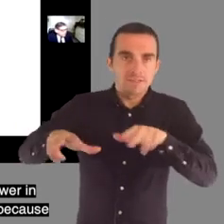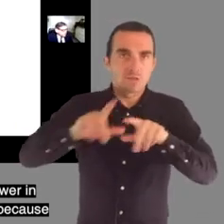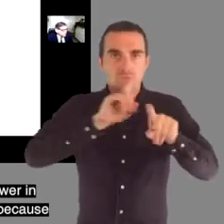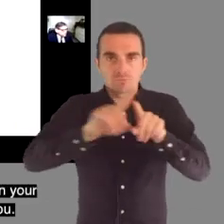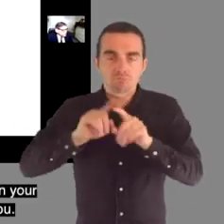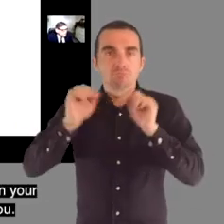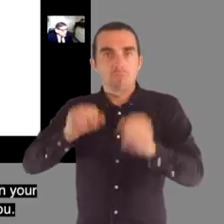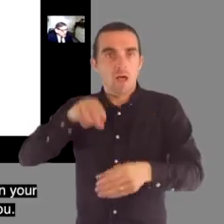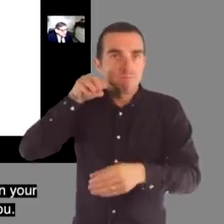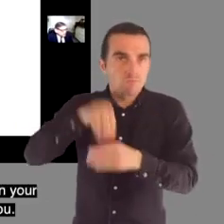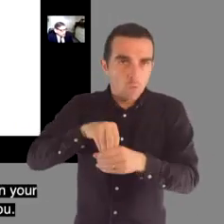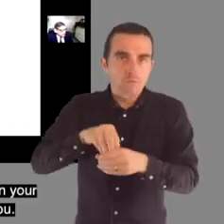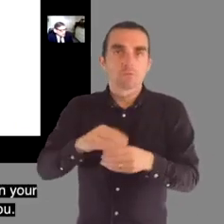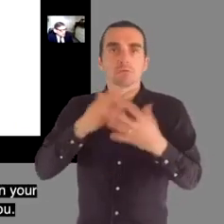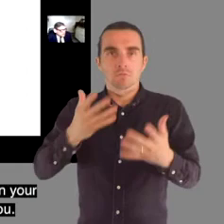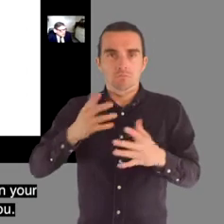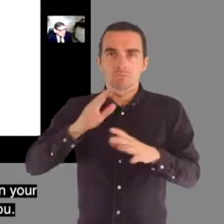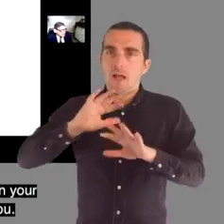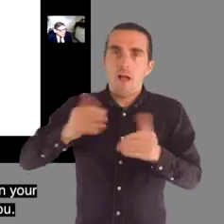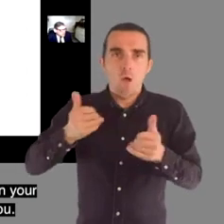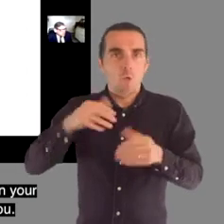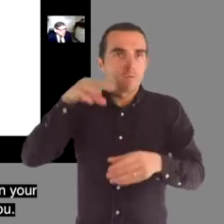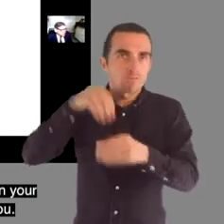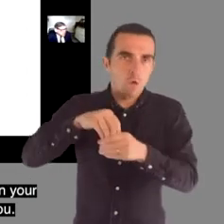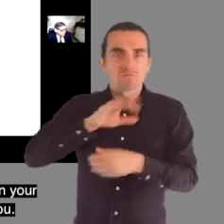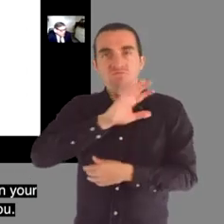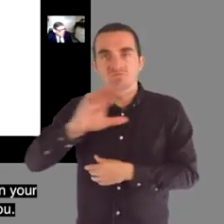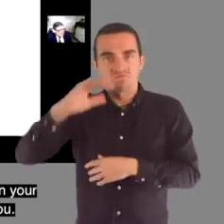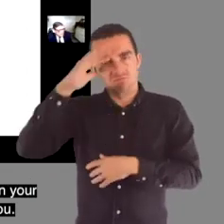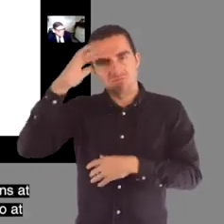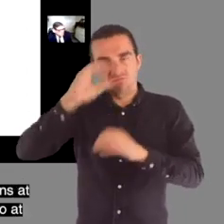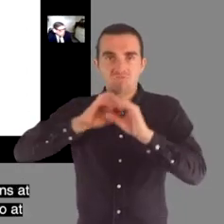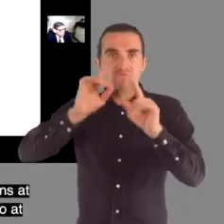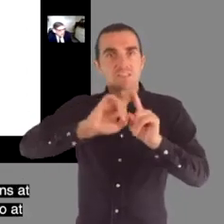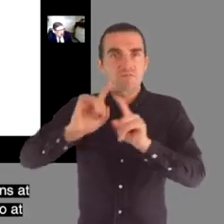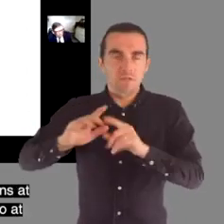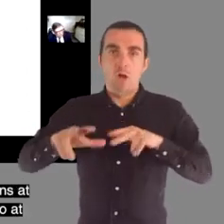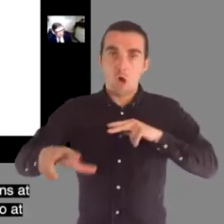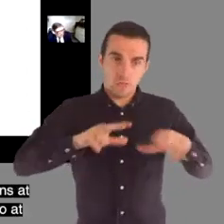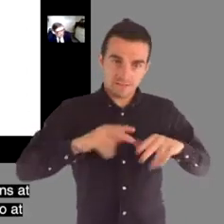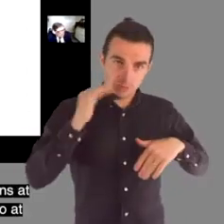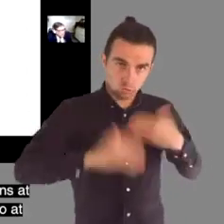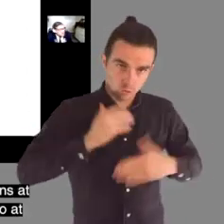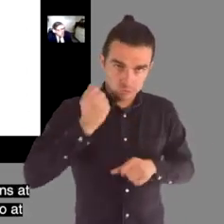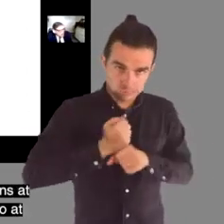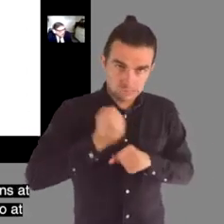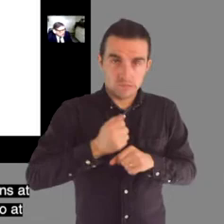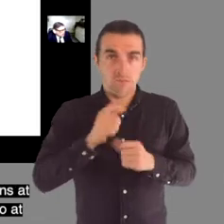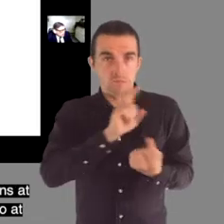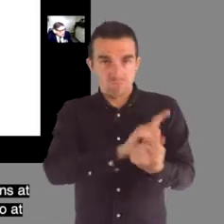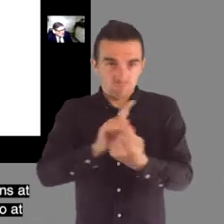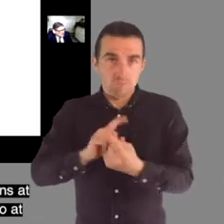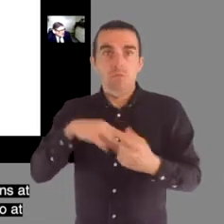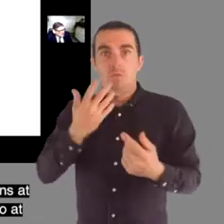or a government because those entitled to vote based on your principles have voted for you. That's both in our organizations at